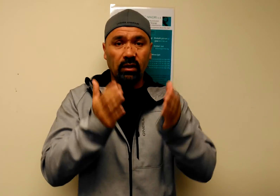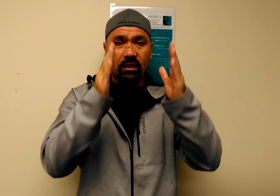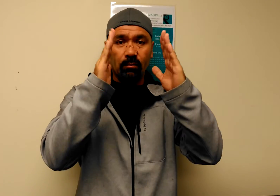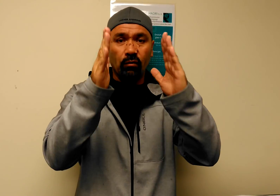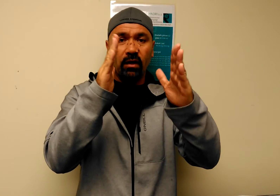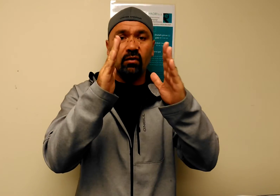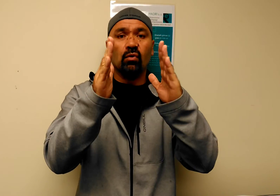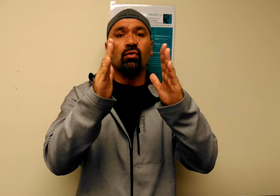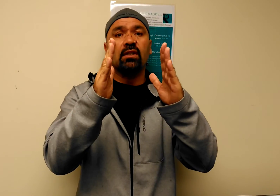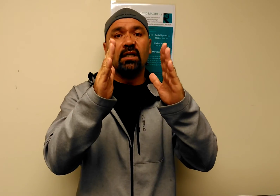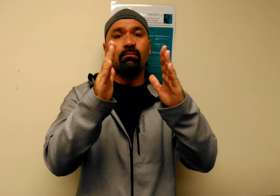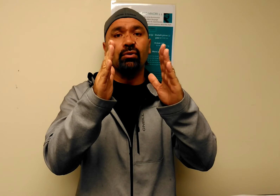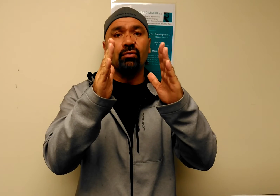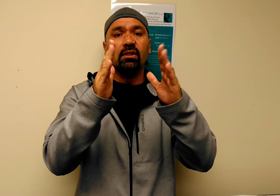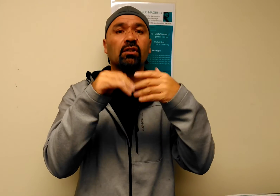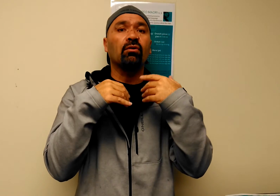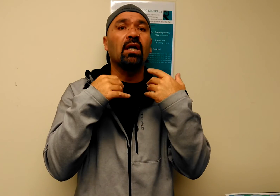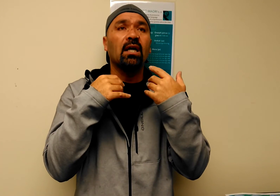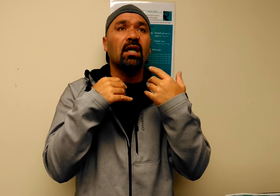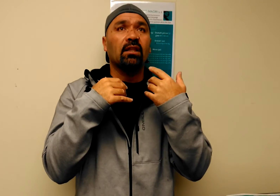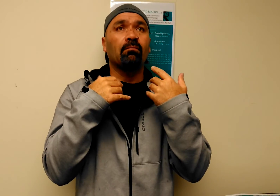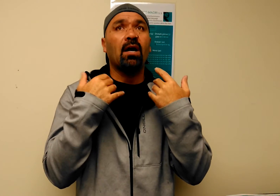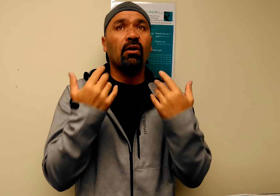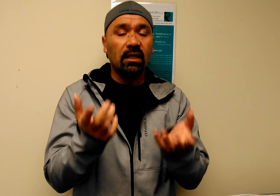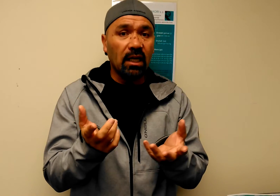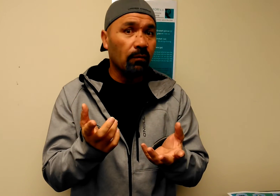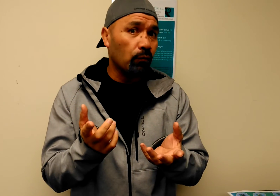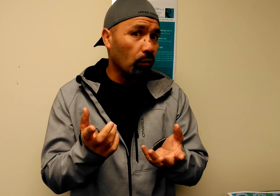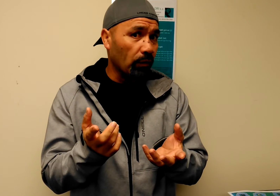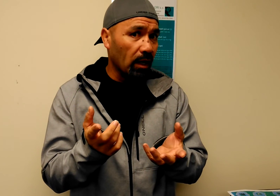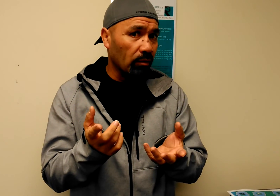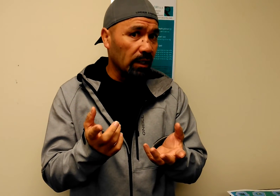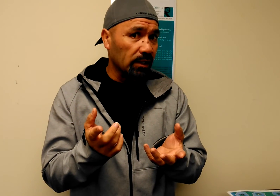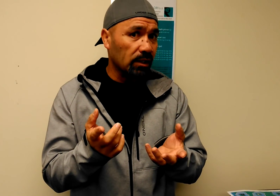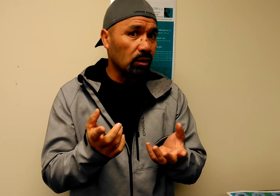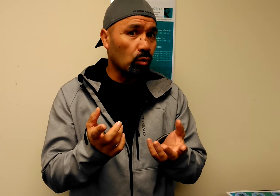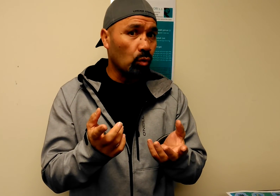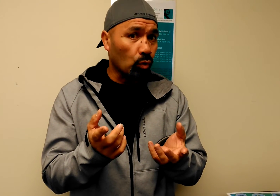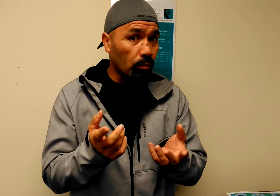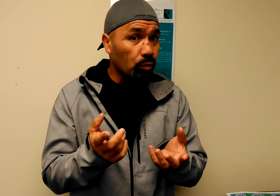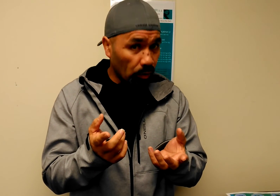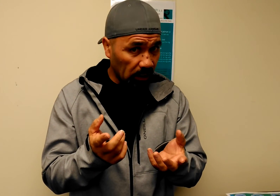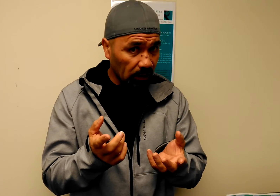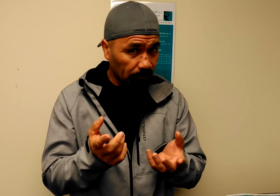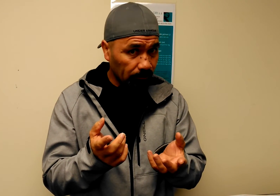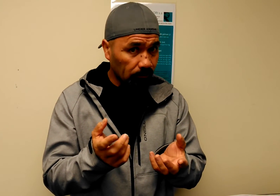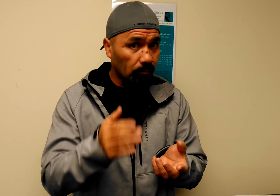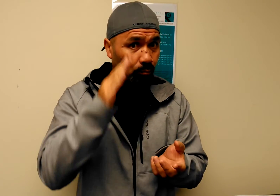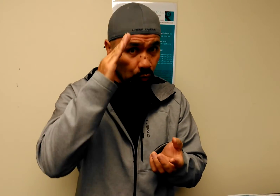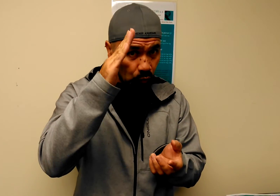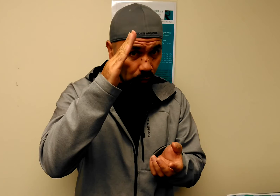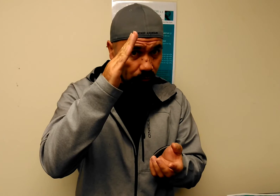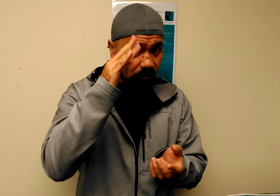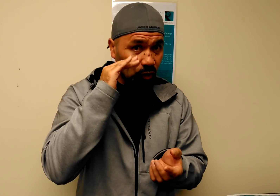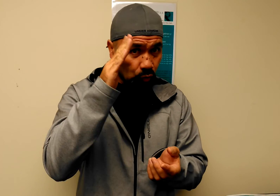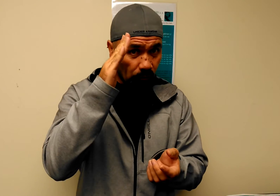the double vowels, oro tahi pūrua. So the Māori name for vowel is oro puare, poto, short